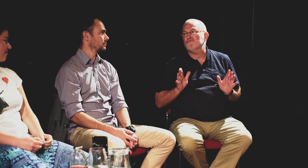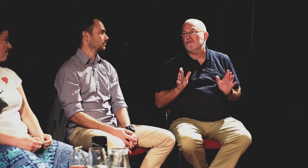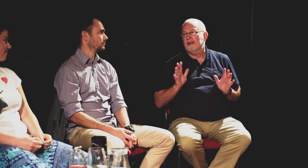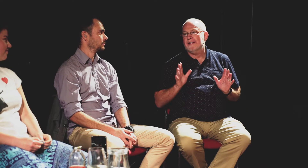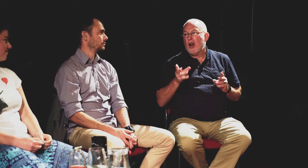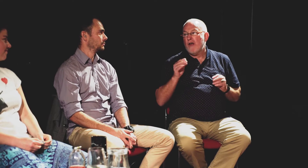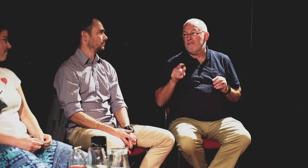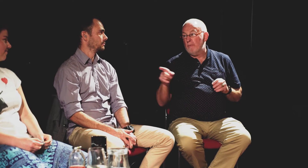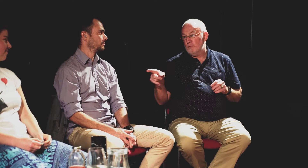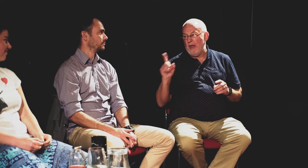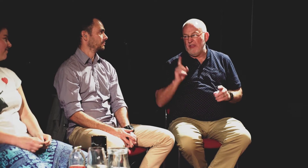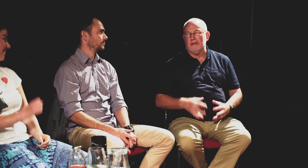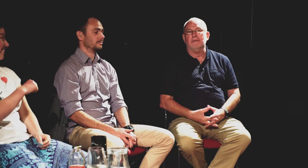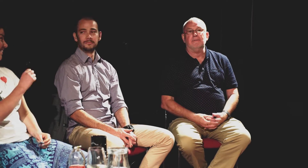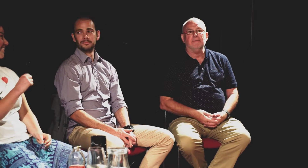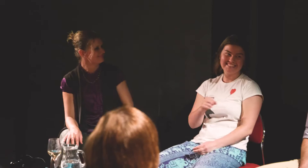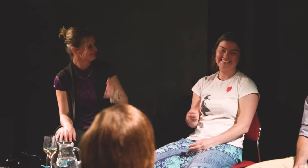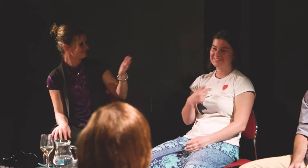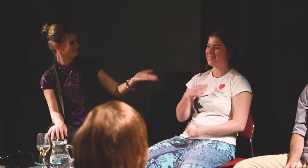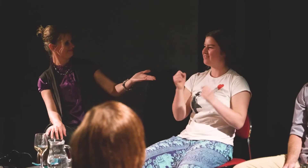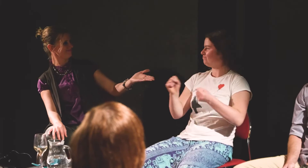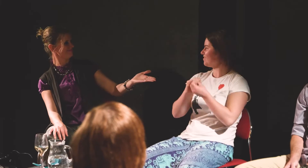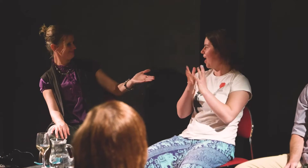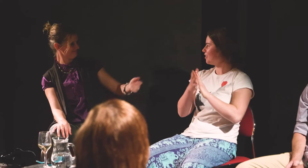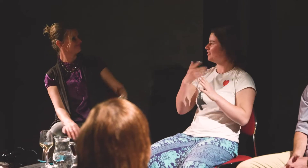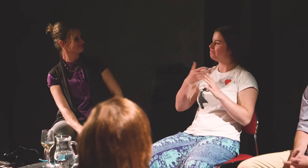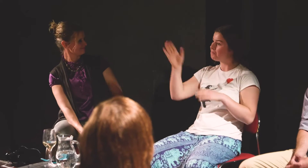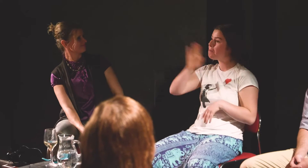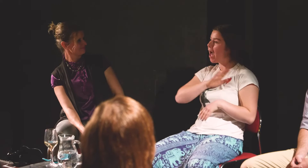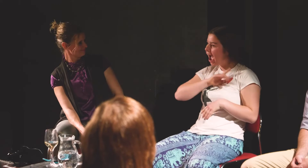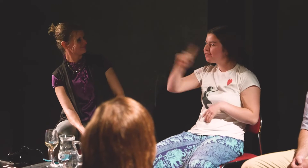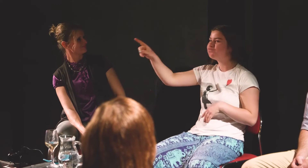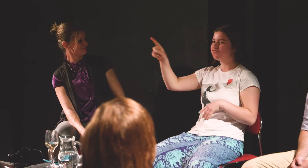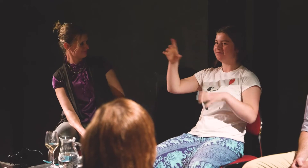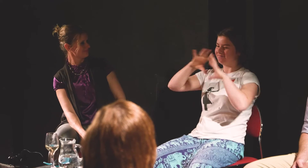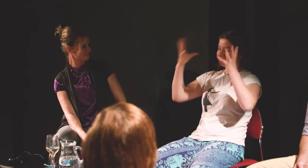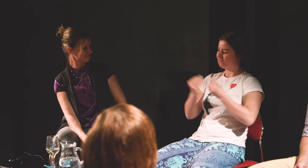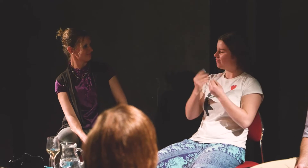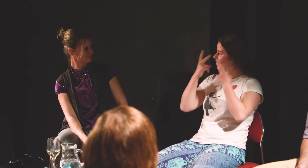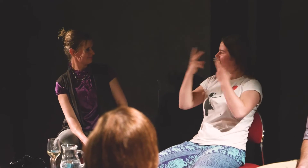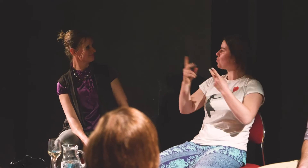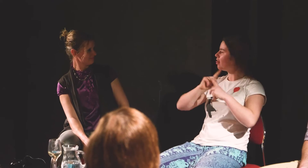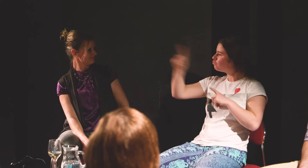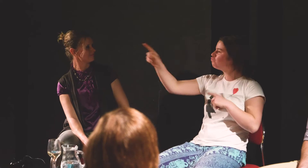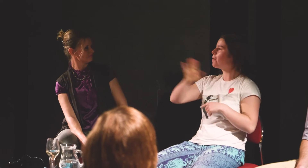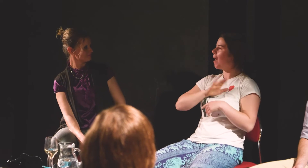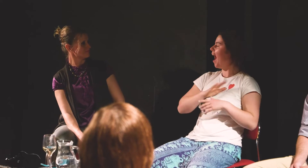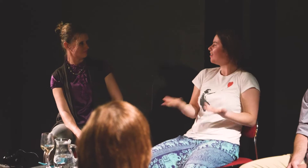so now just, I'm off to the park. Yeah, I used a lot of sign language, a lot of